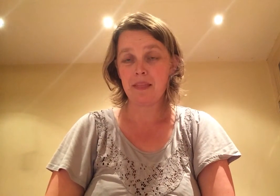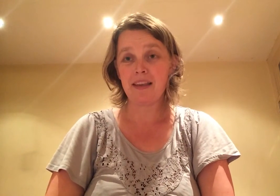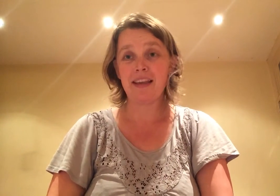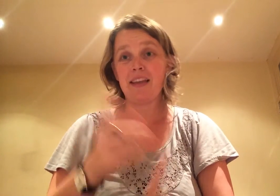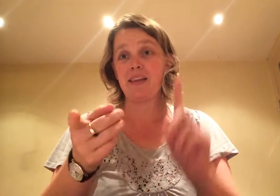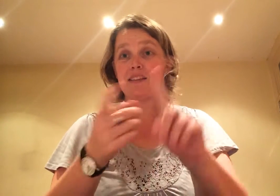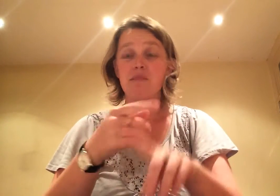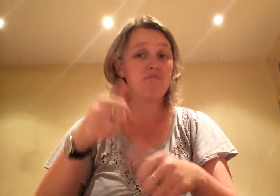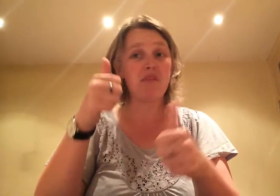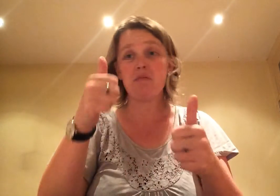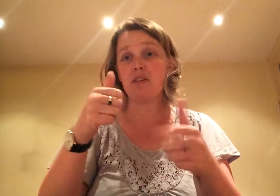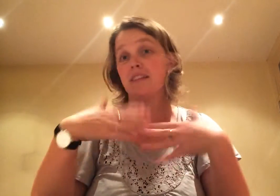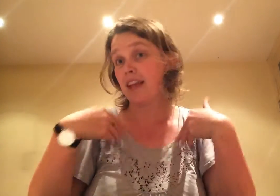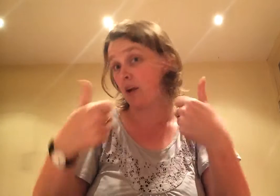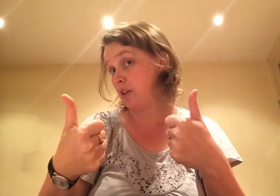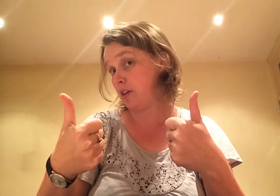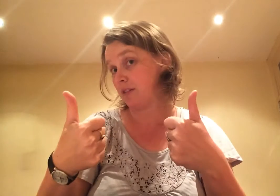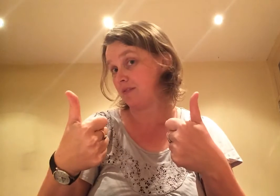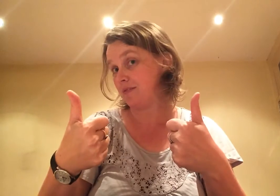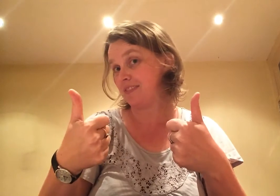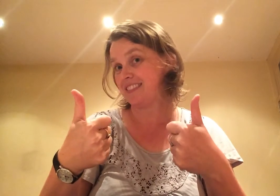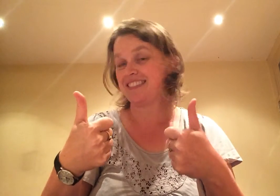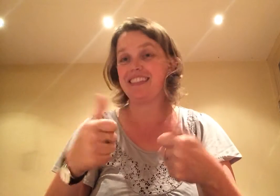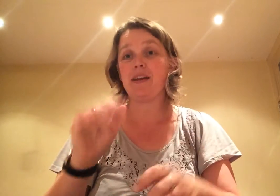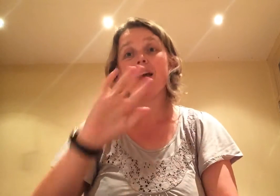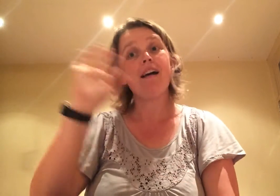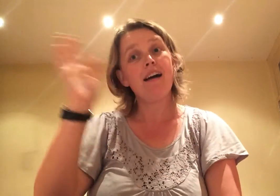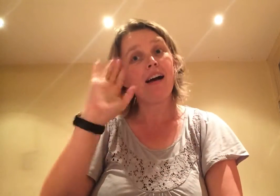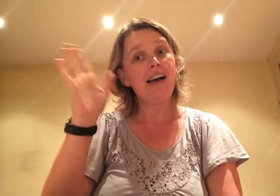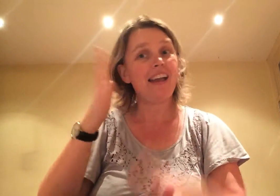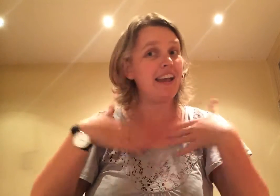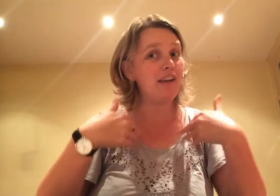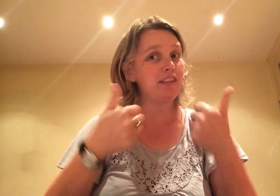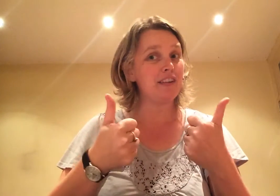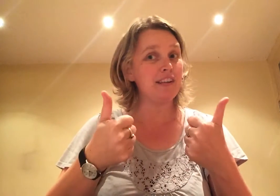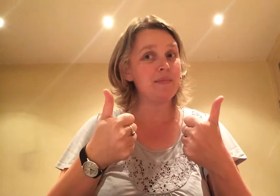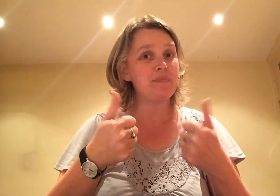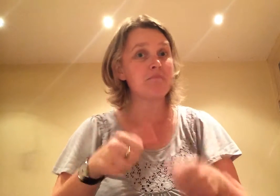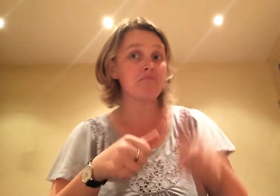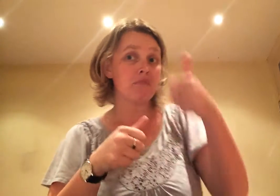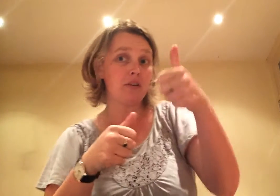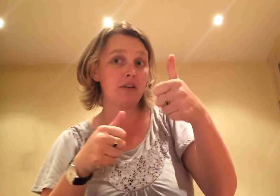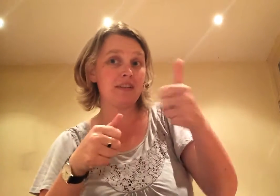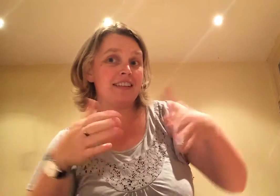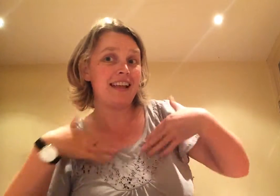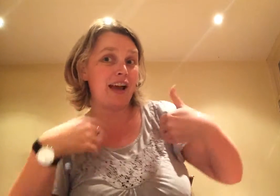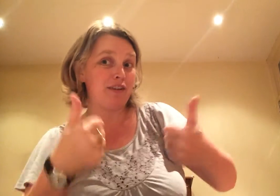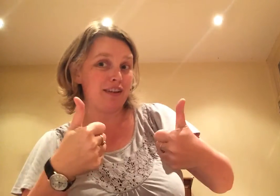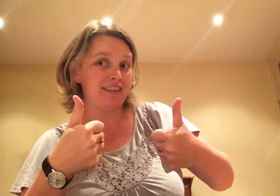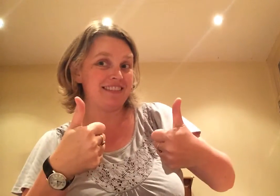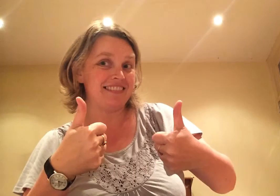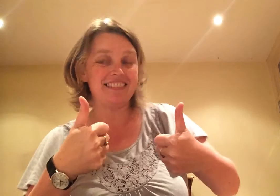Yeah, and that's it. I'm good. How are you? Okay. Hi, how are you? Good. How are you?